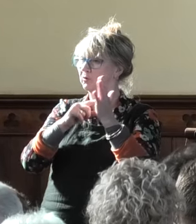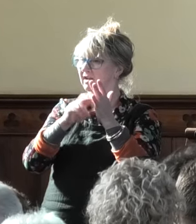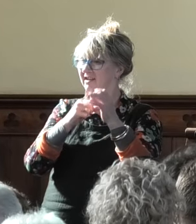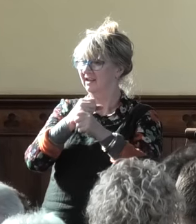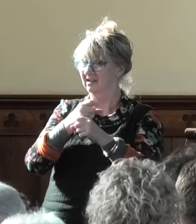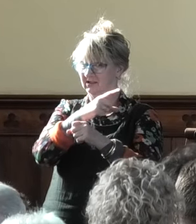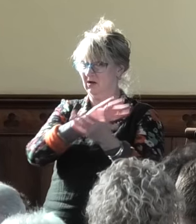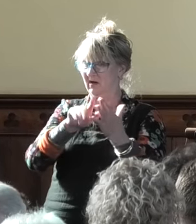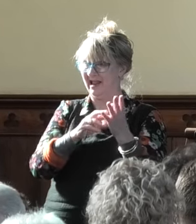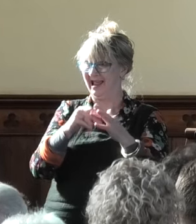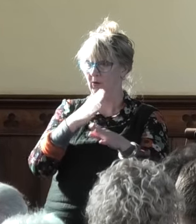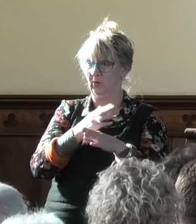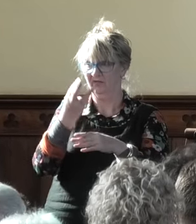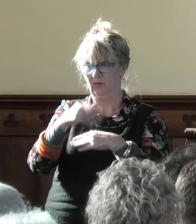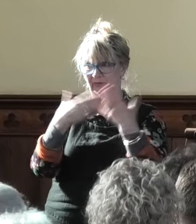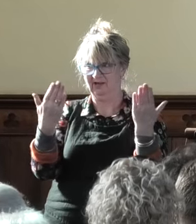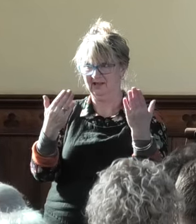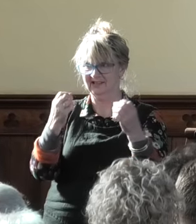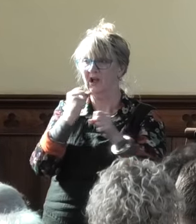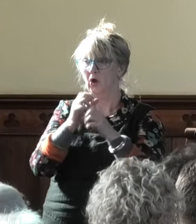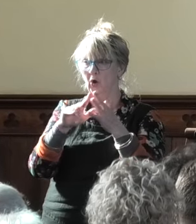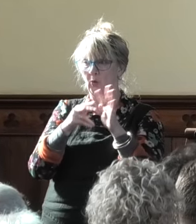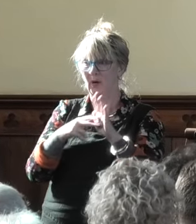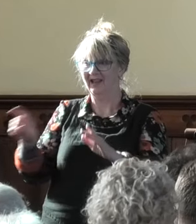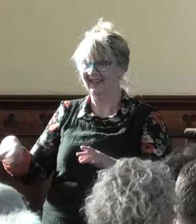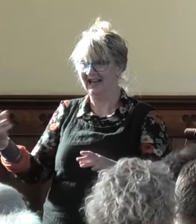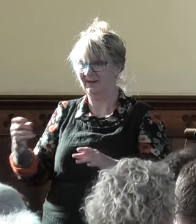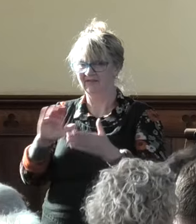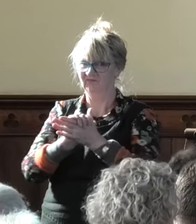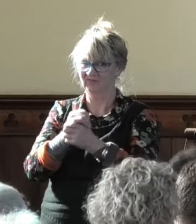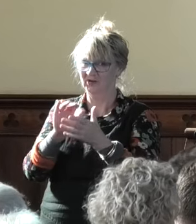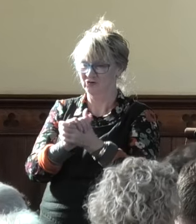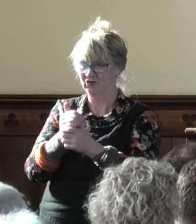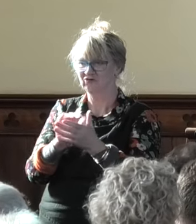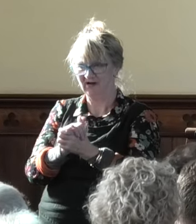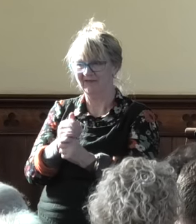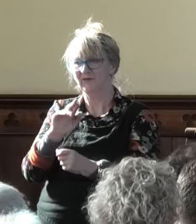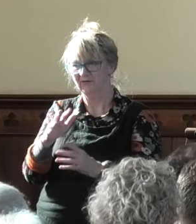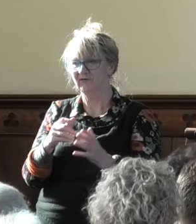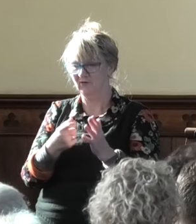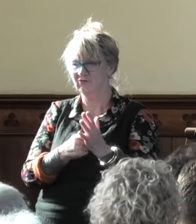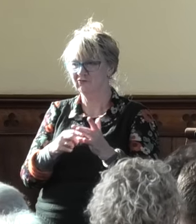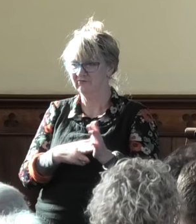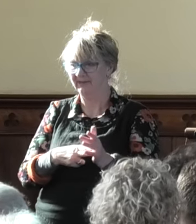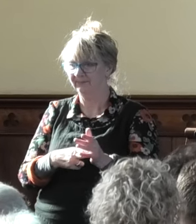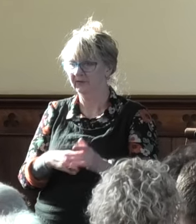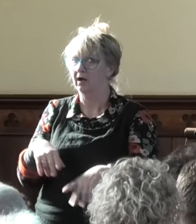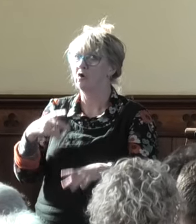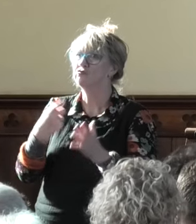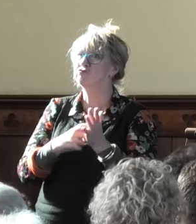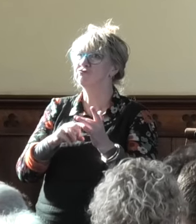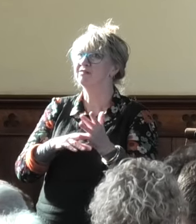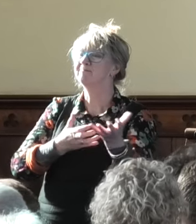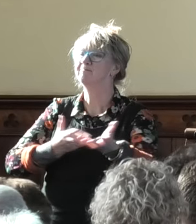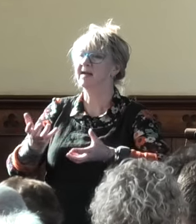3 full days. Gwen is still grateful to her friends next door. Gwen says Rin's also known for her baking, which she often